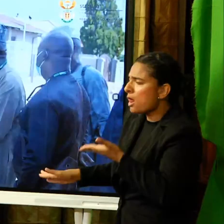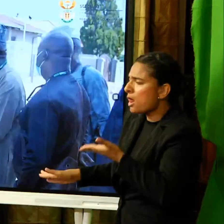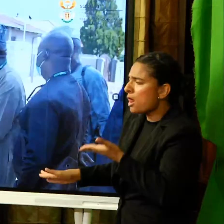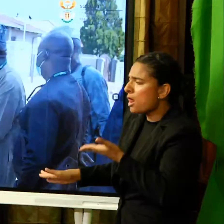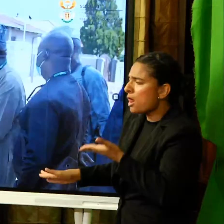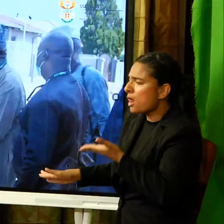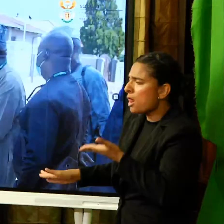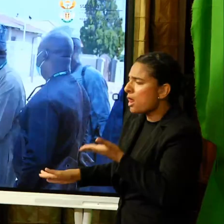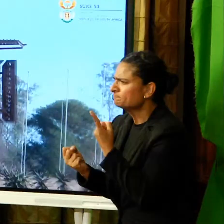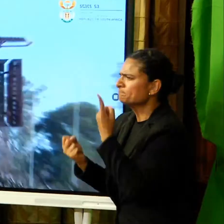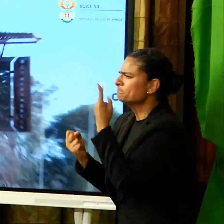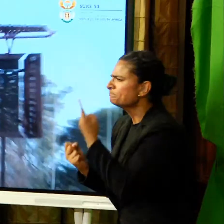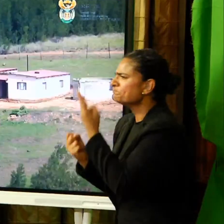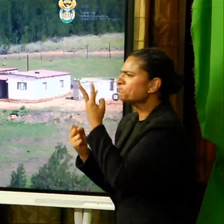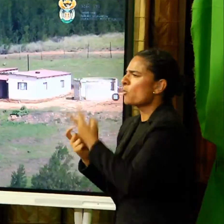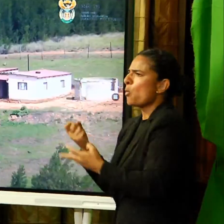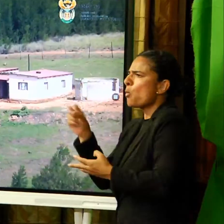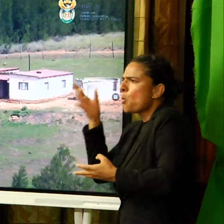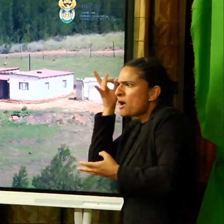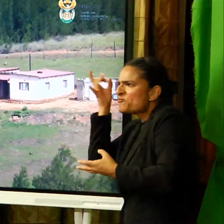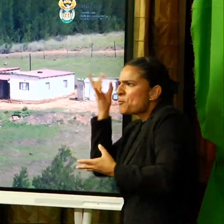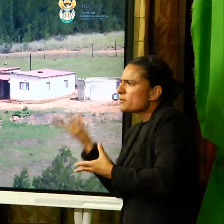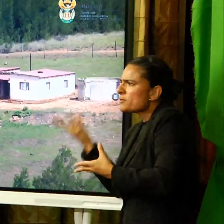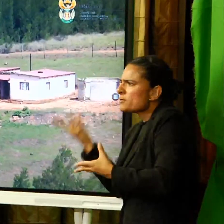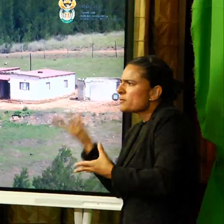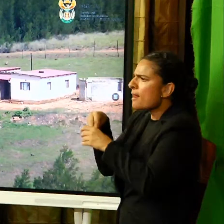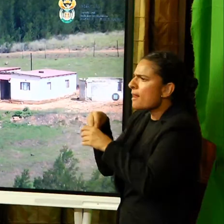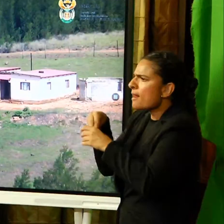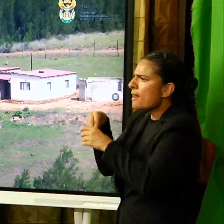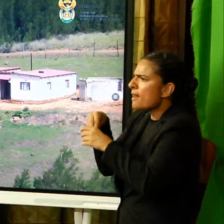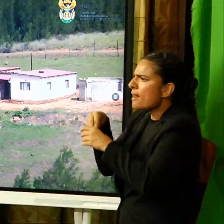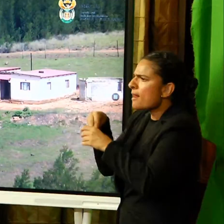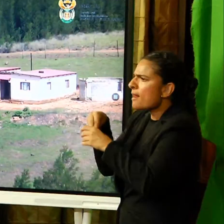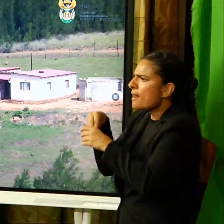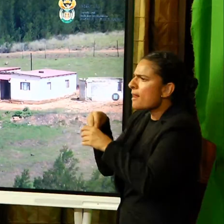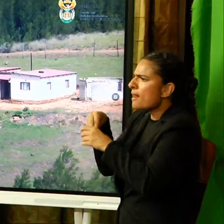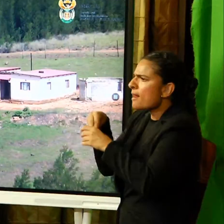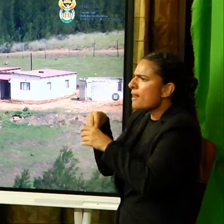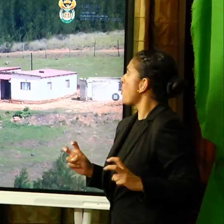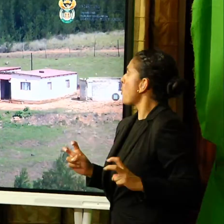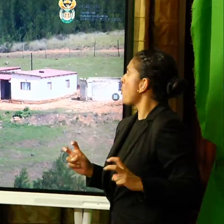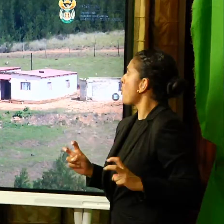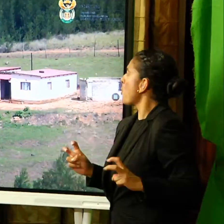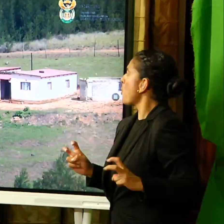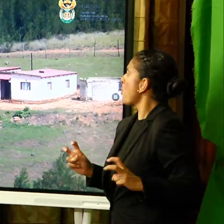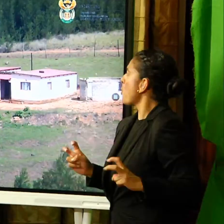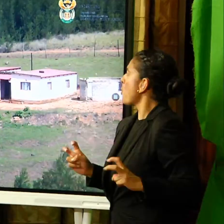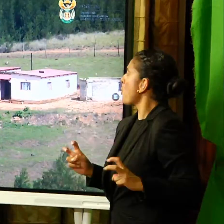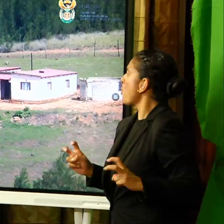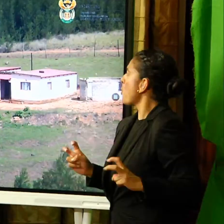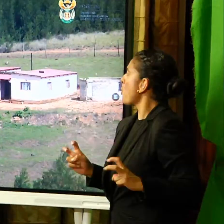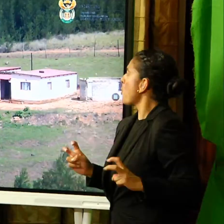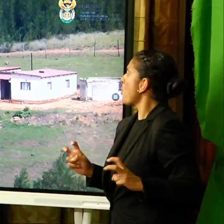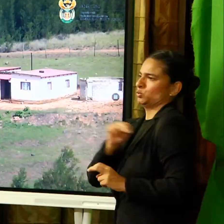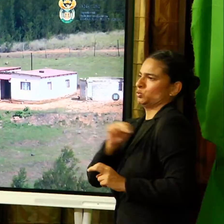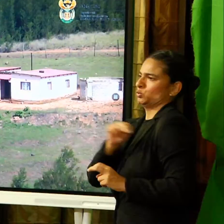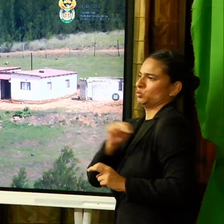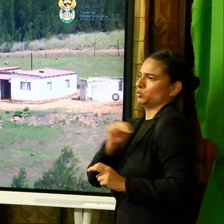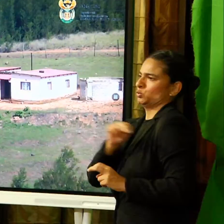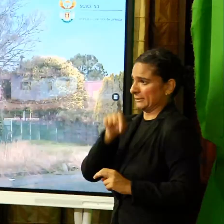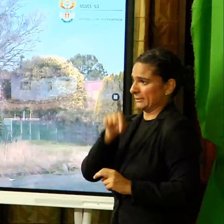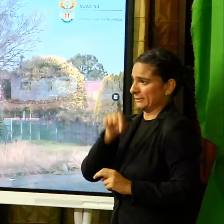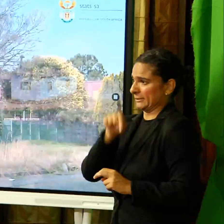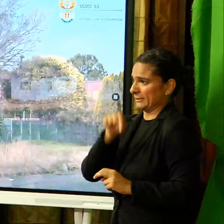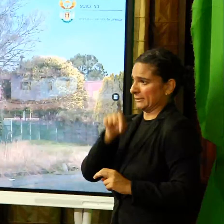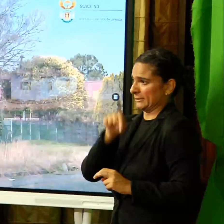The people of Newcastle and all other villages, townships, and towns in KwaZulu-Natal were